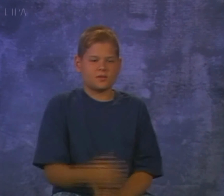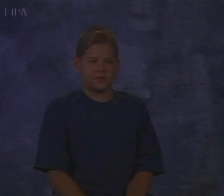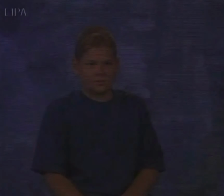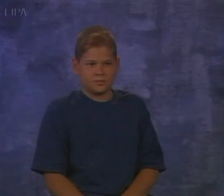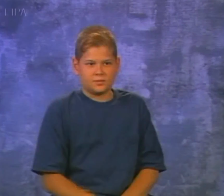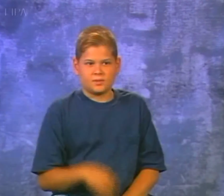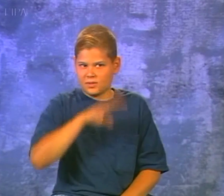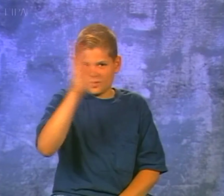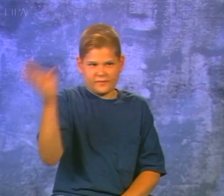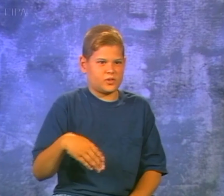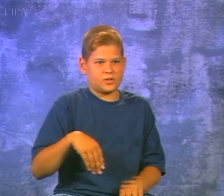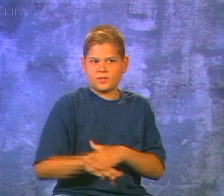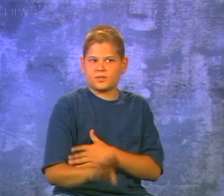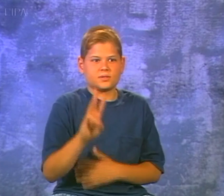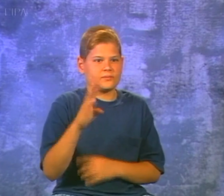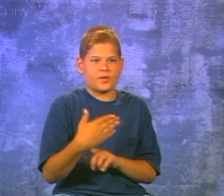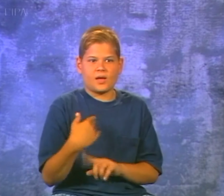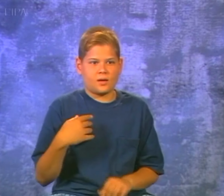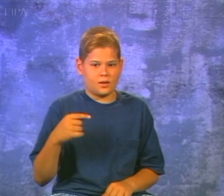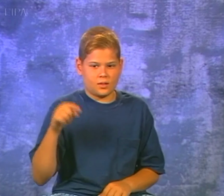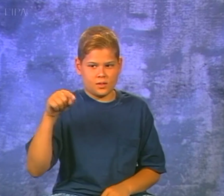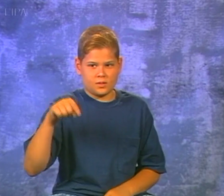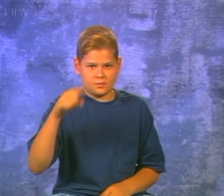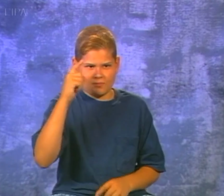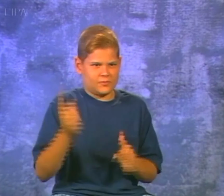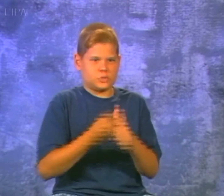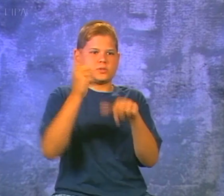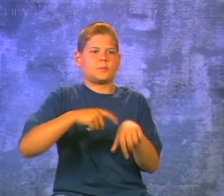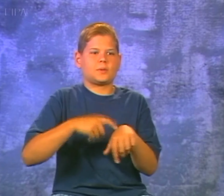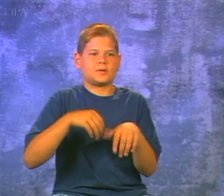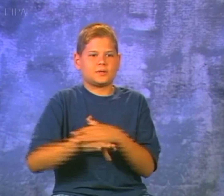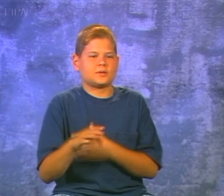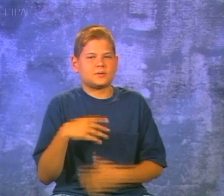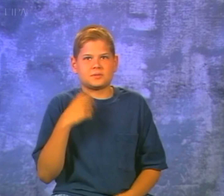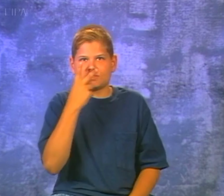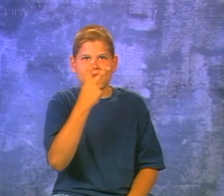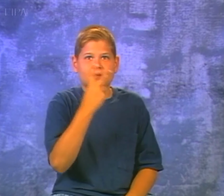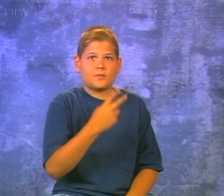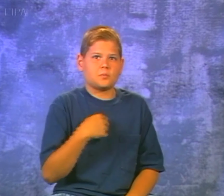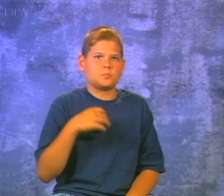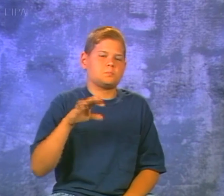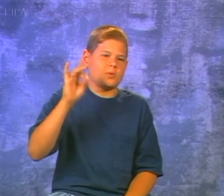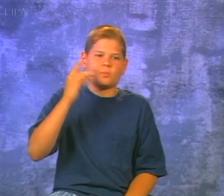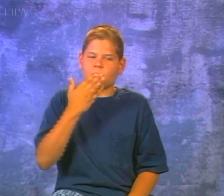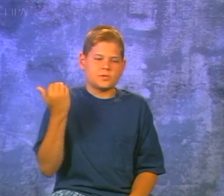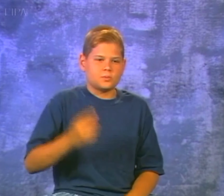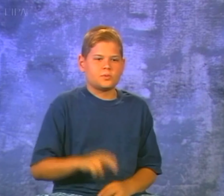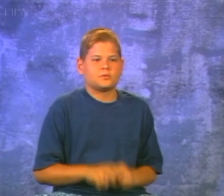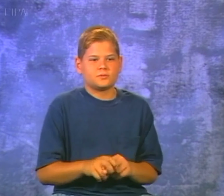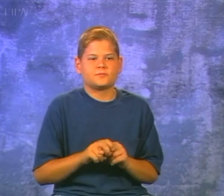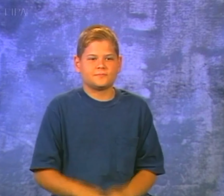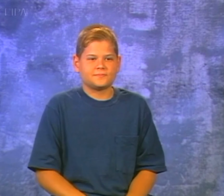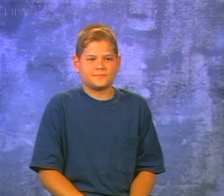Yes, yeah, Six Flags. I've never gone into Six Flags before. This will be my first time seeing it. But I'm